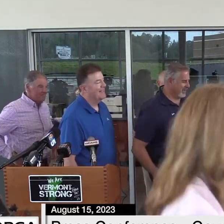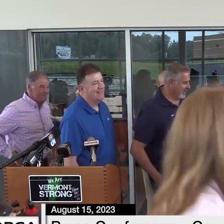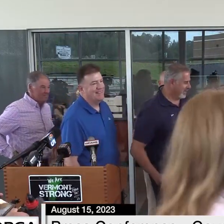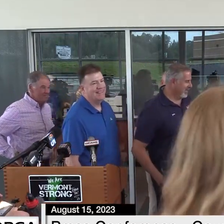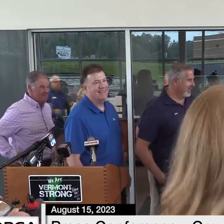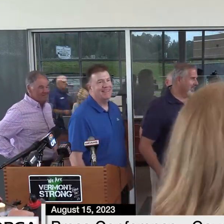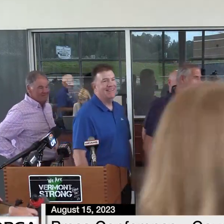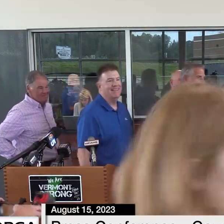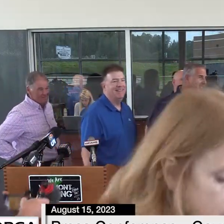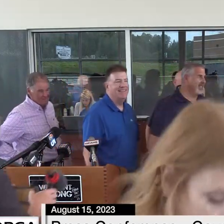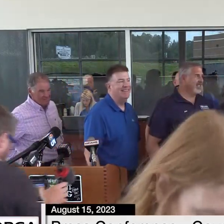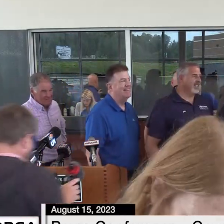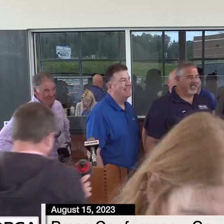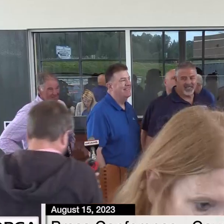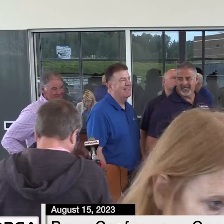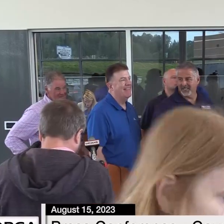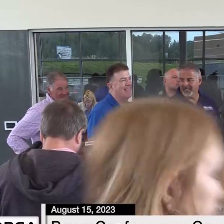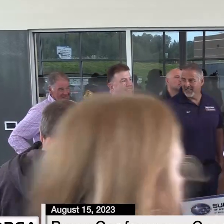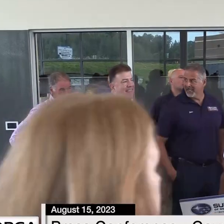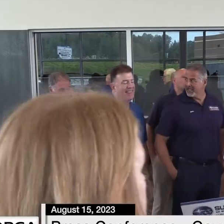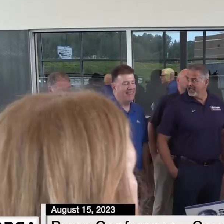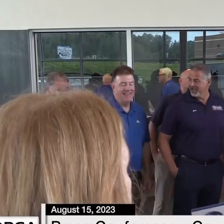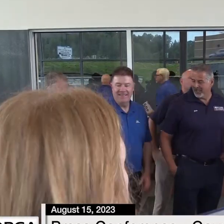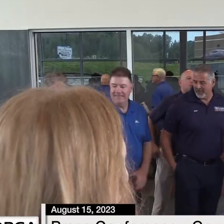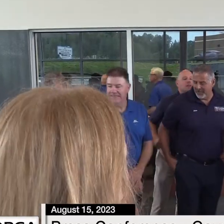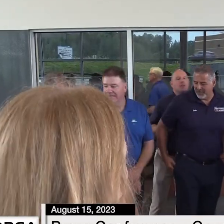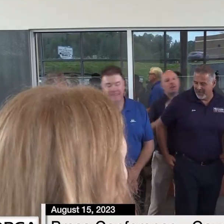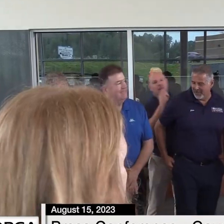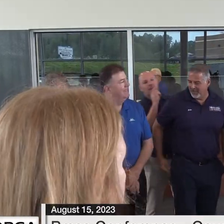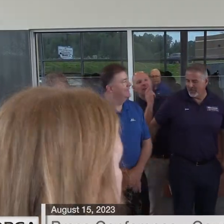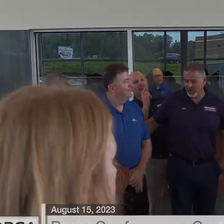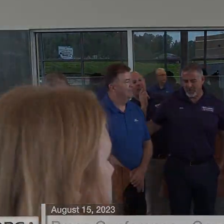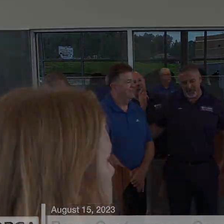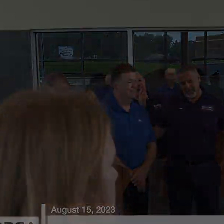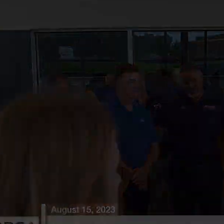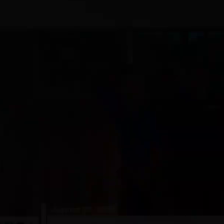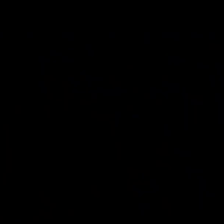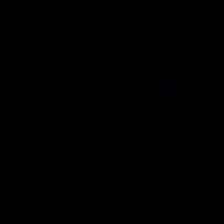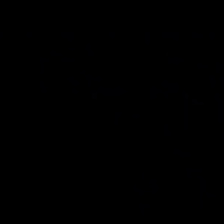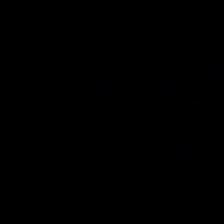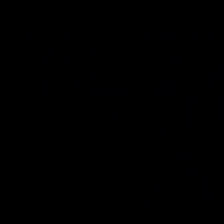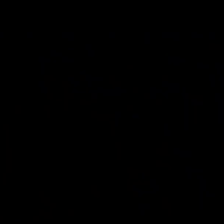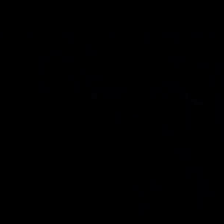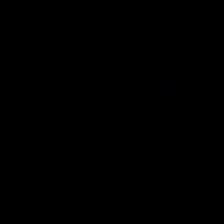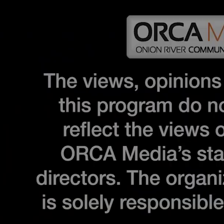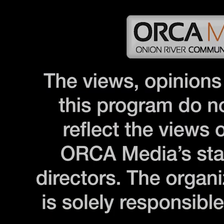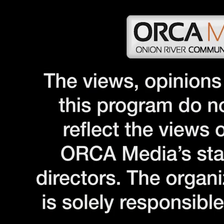One more shot. David, Michael. This is your place.